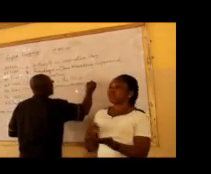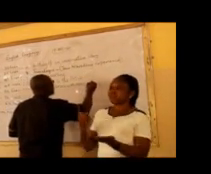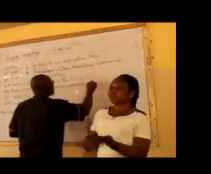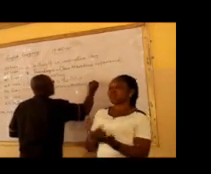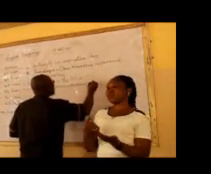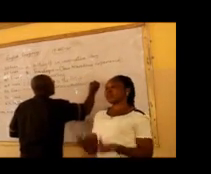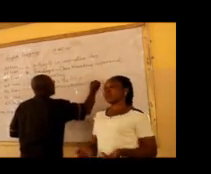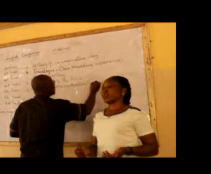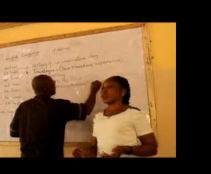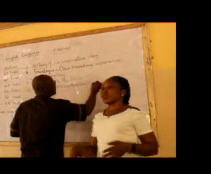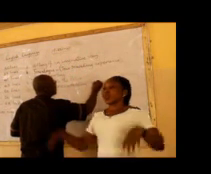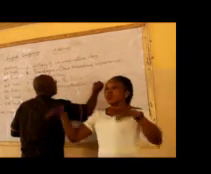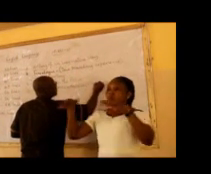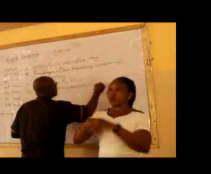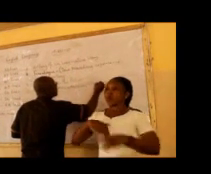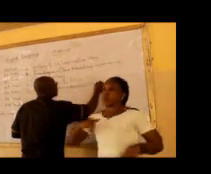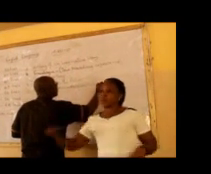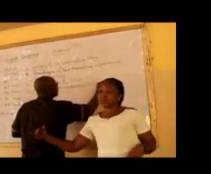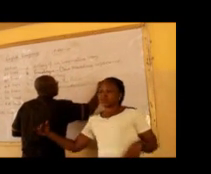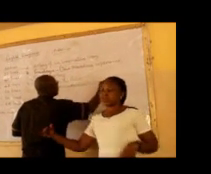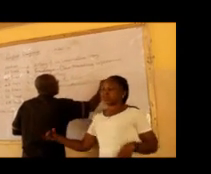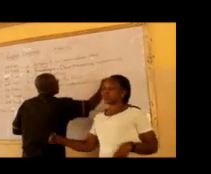ceremony,